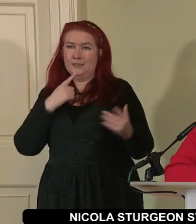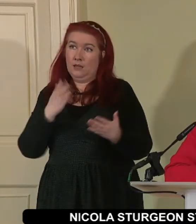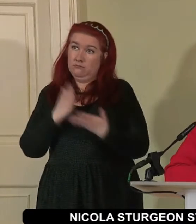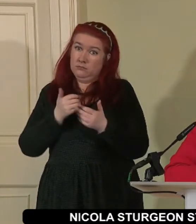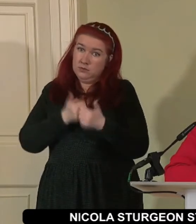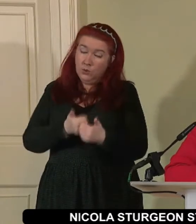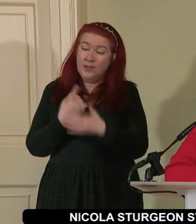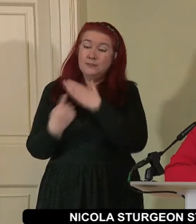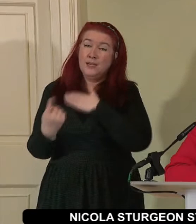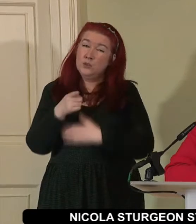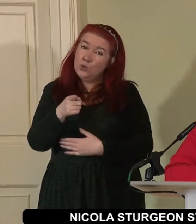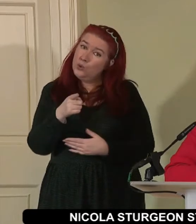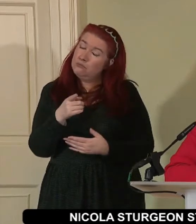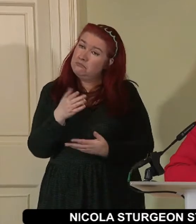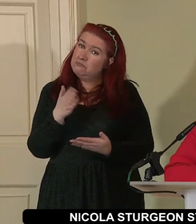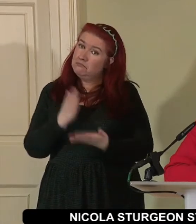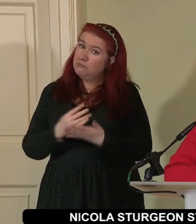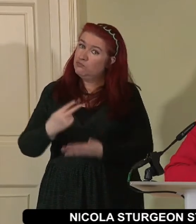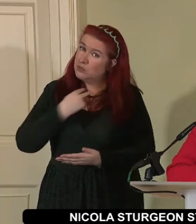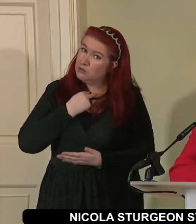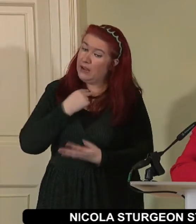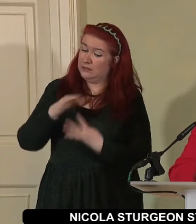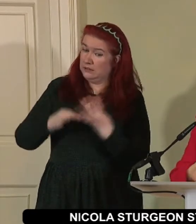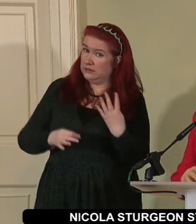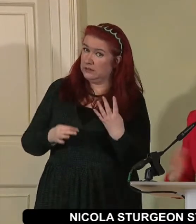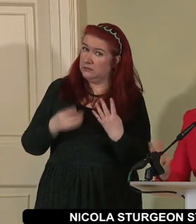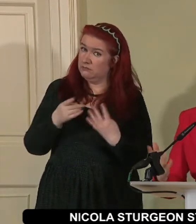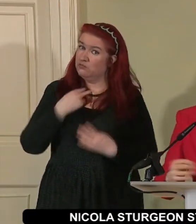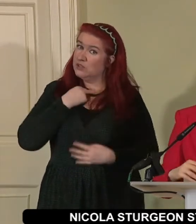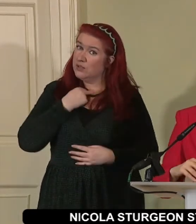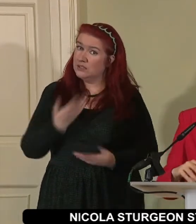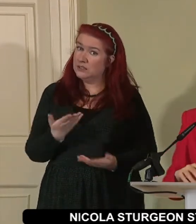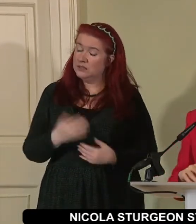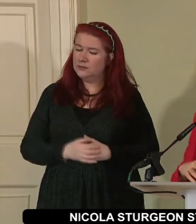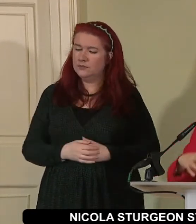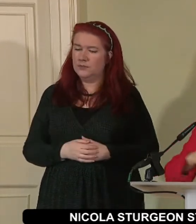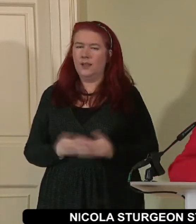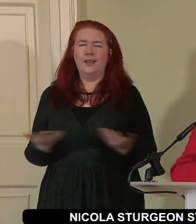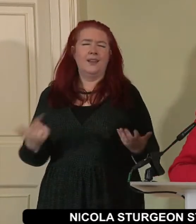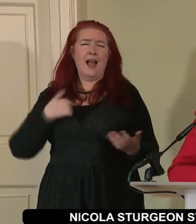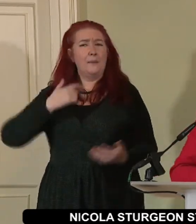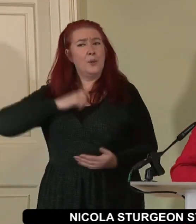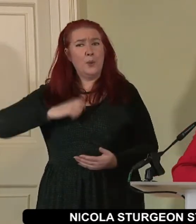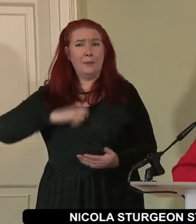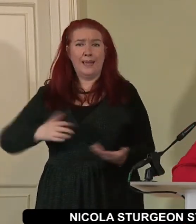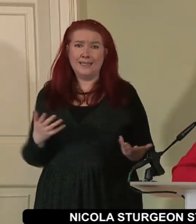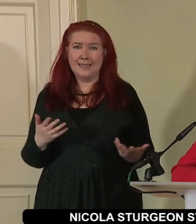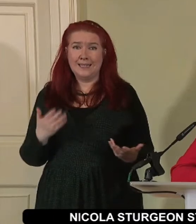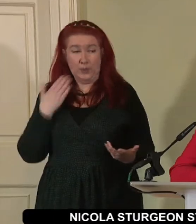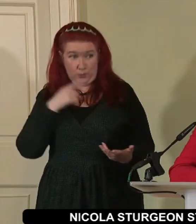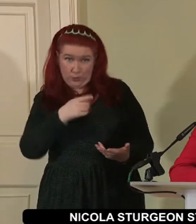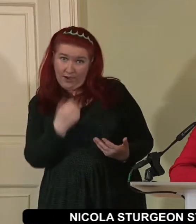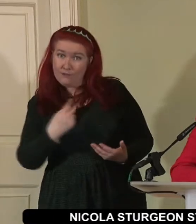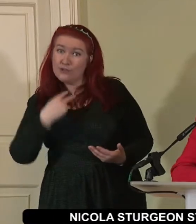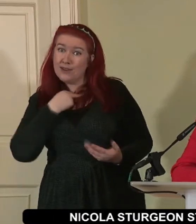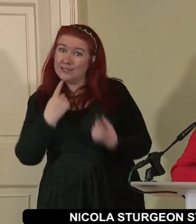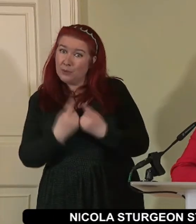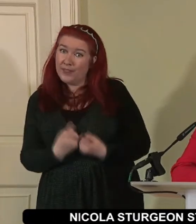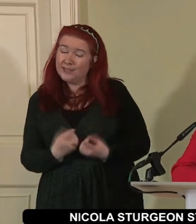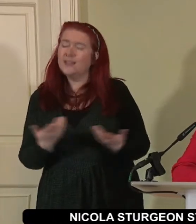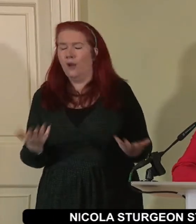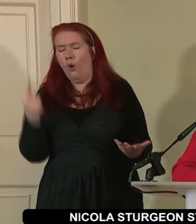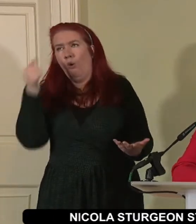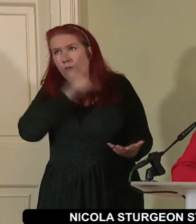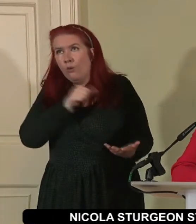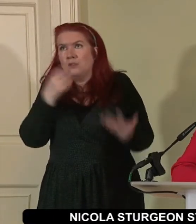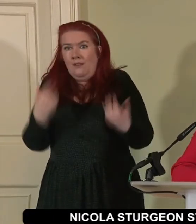have regrets about one or any of those issues? Oh, again, James, I'm a human being. I don't know if you've got regrets about things in your life. Of course, I've